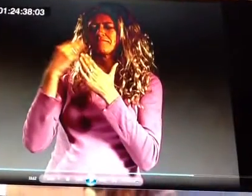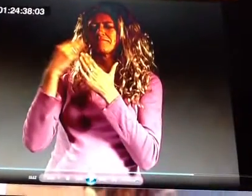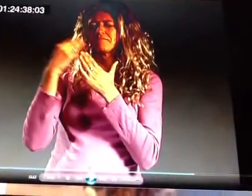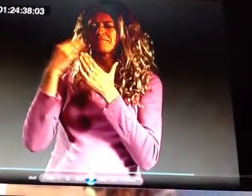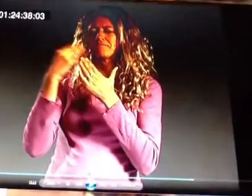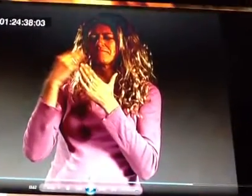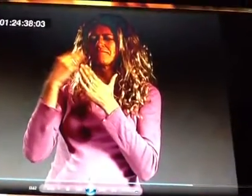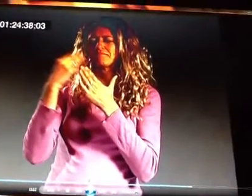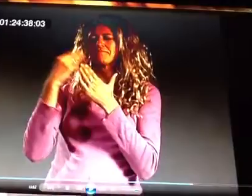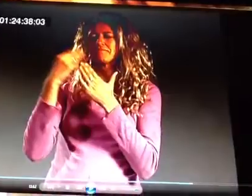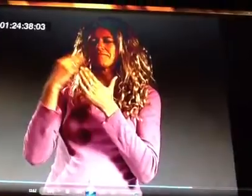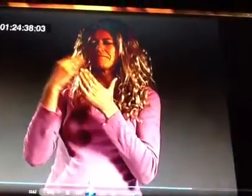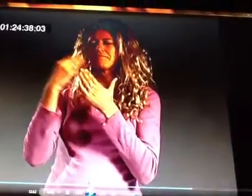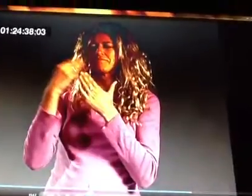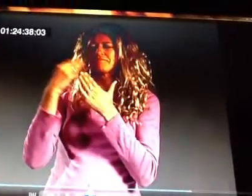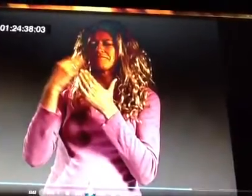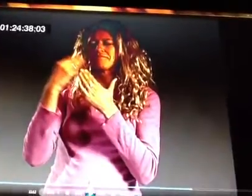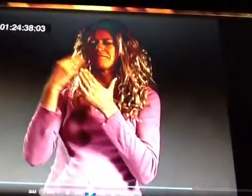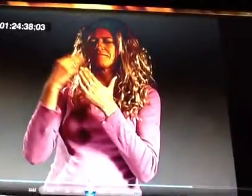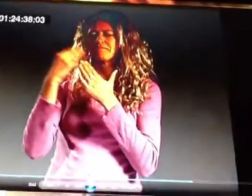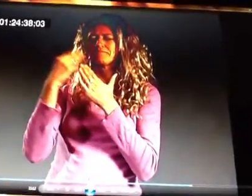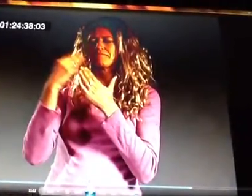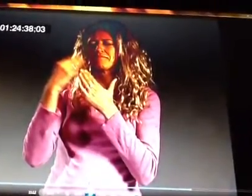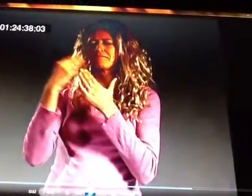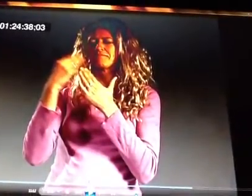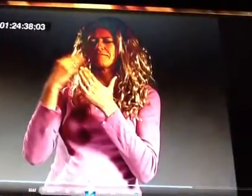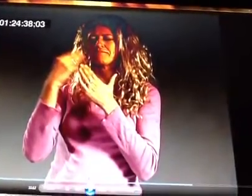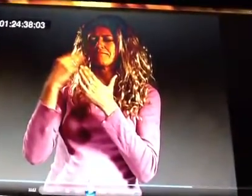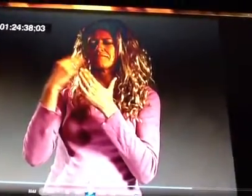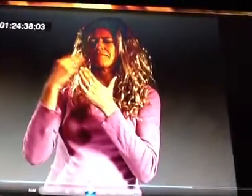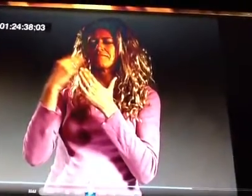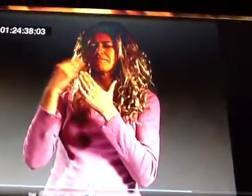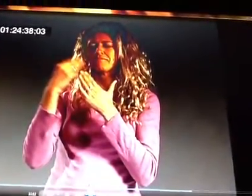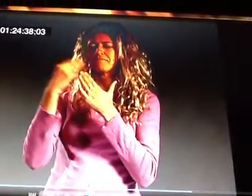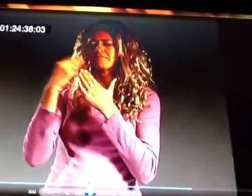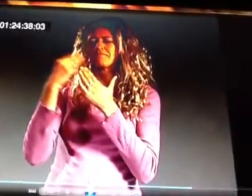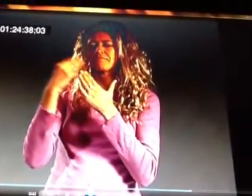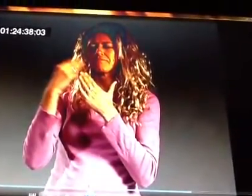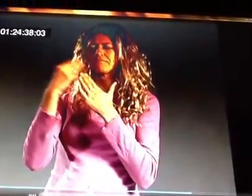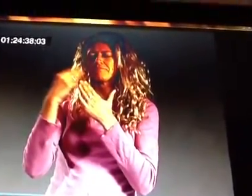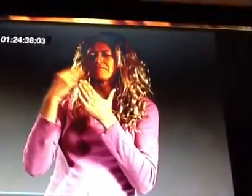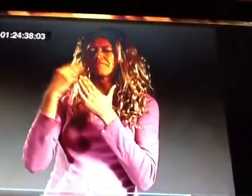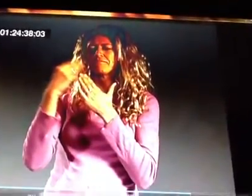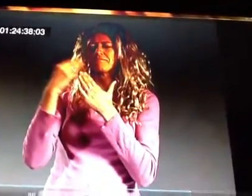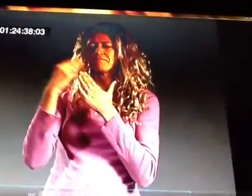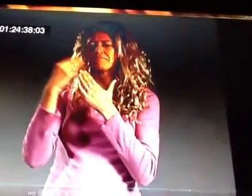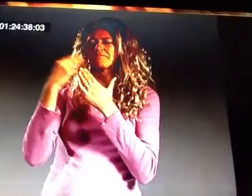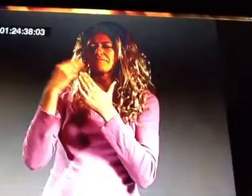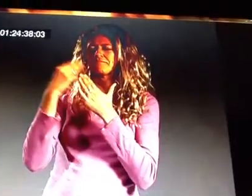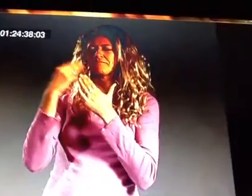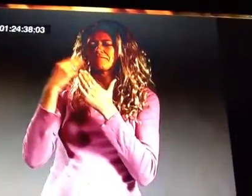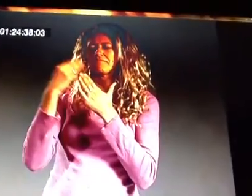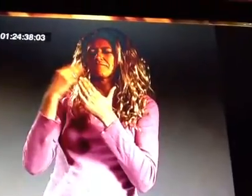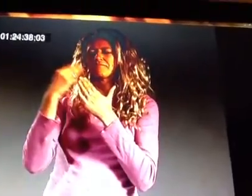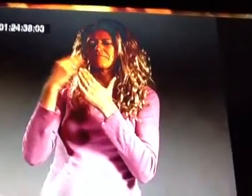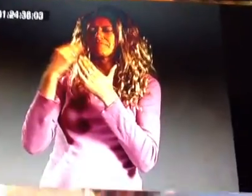So the soil came out of the truck, and it was in a big pile. So I had to put it into my garden lot. So I did a lot of hard work, and I dug